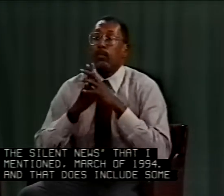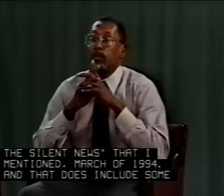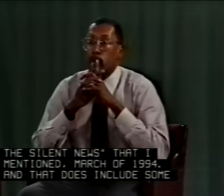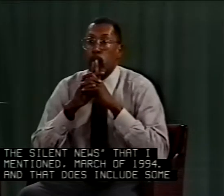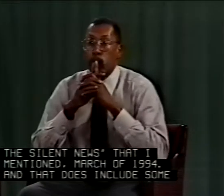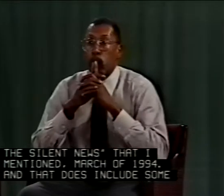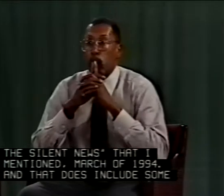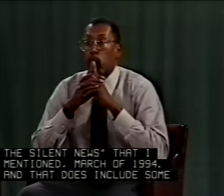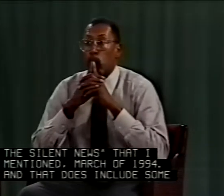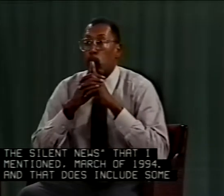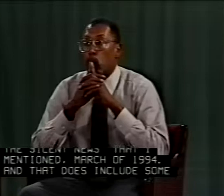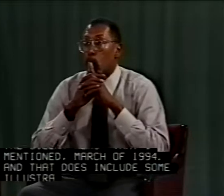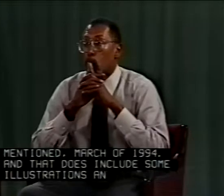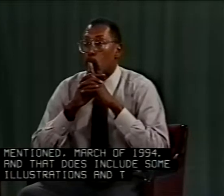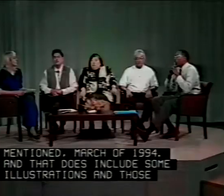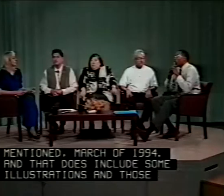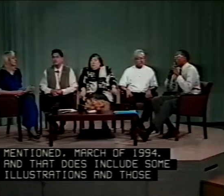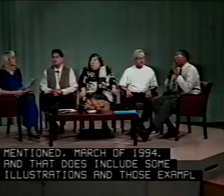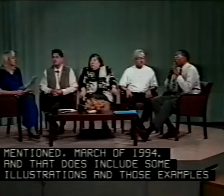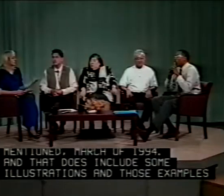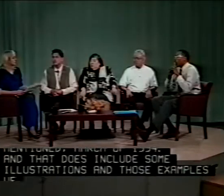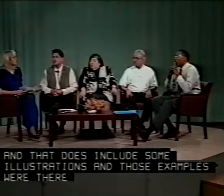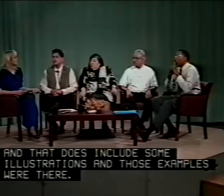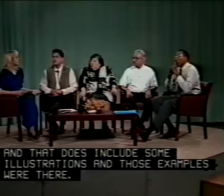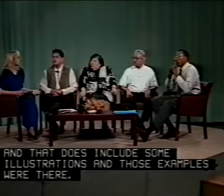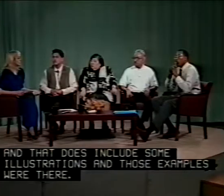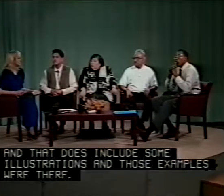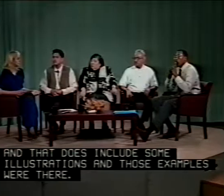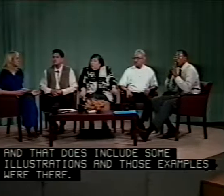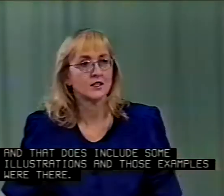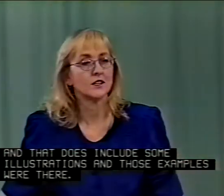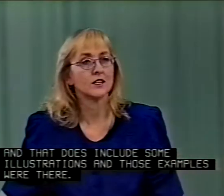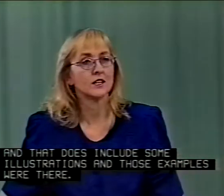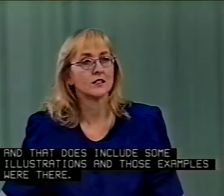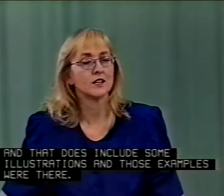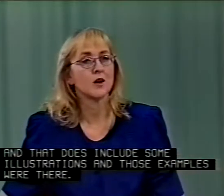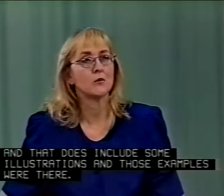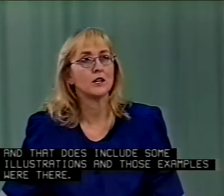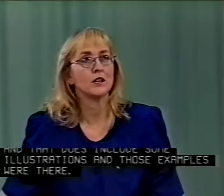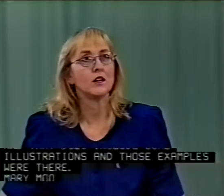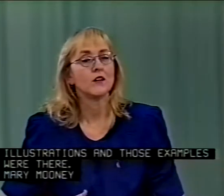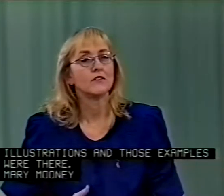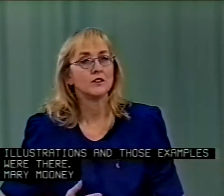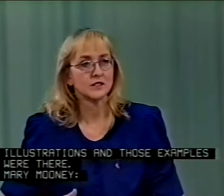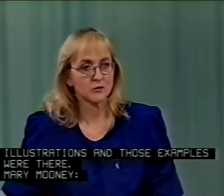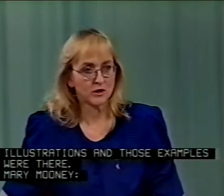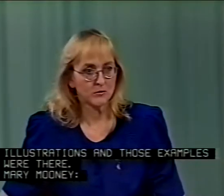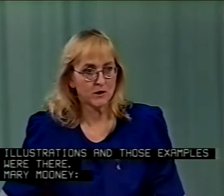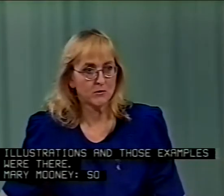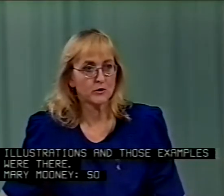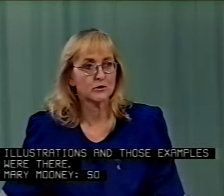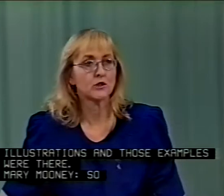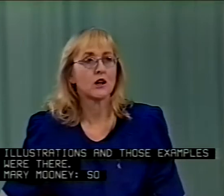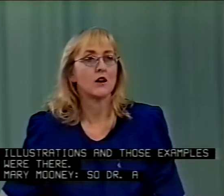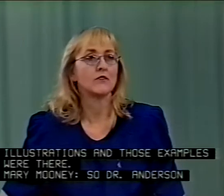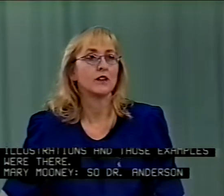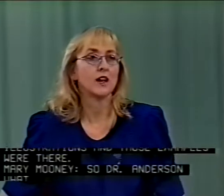examples were there. So, Dr. Anderson, what you're suggesting, again, is that we visit with members of the